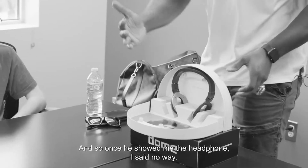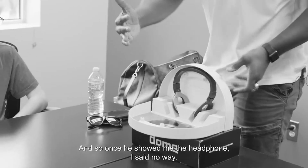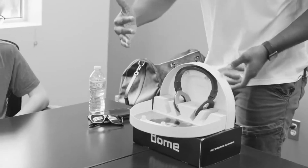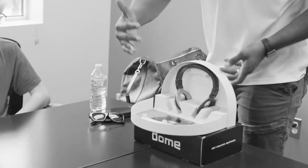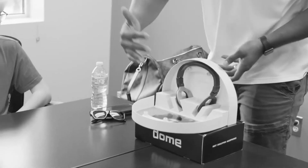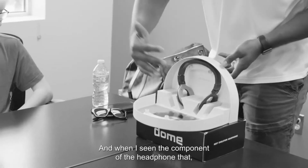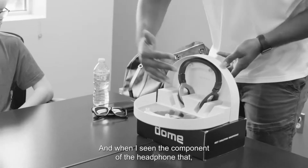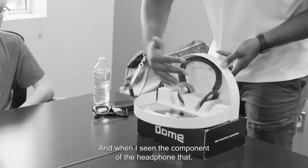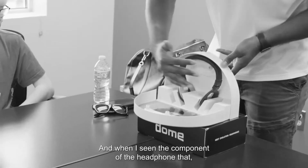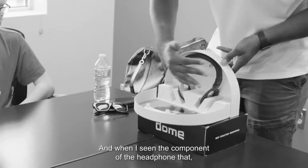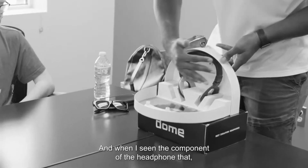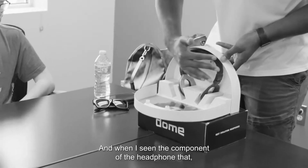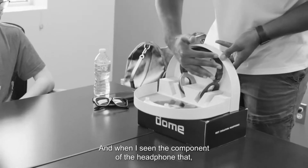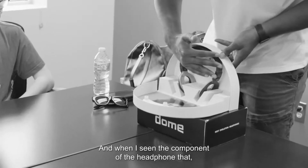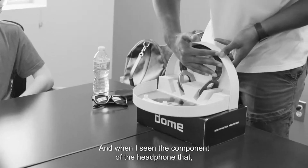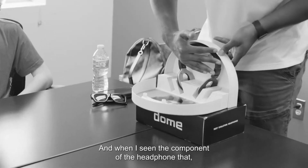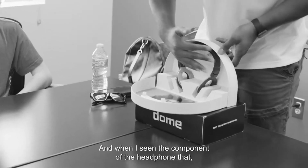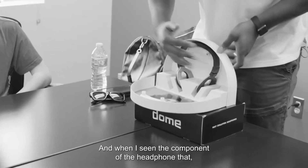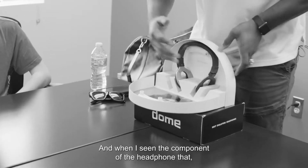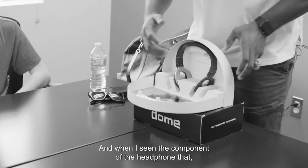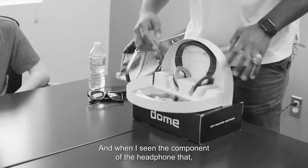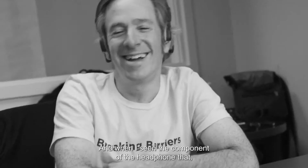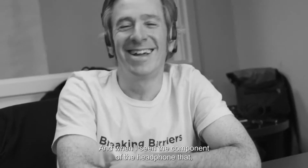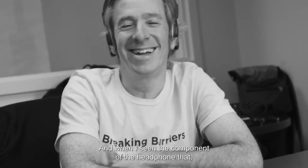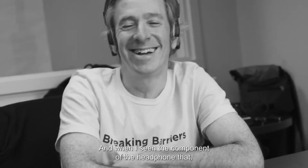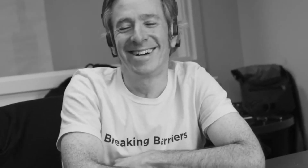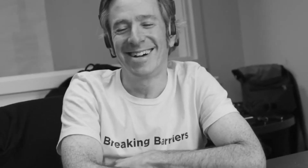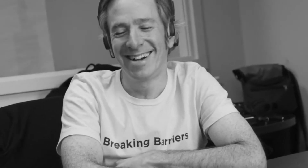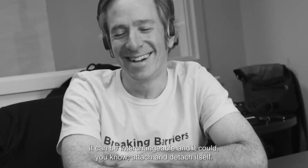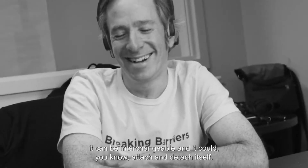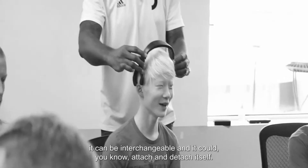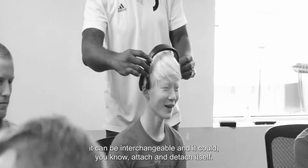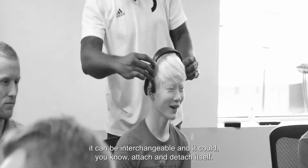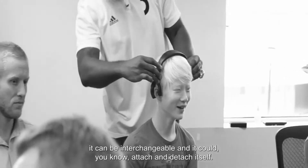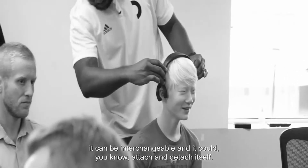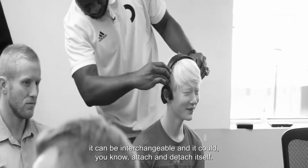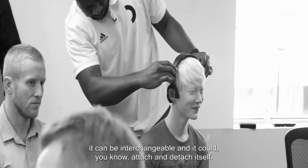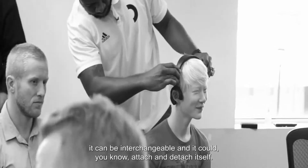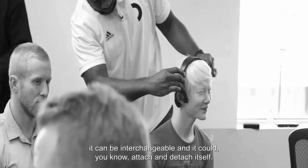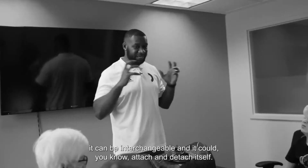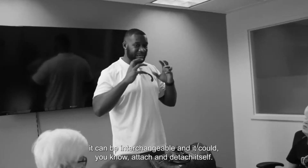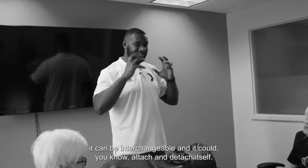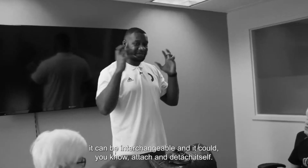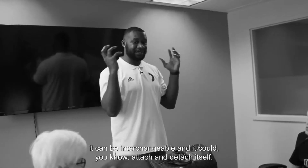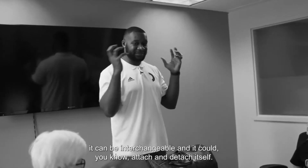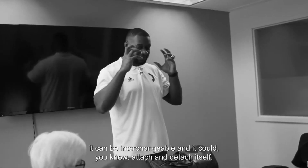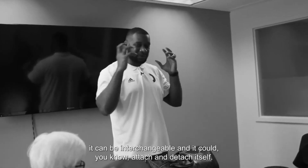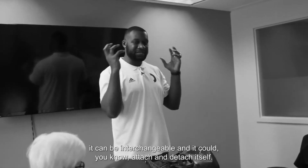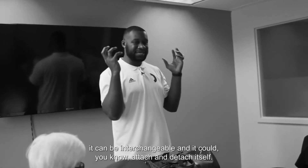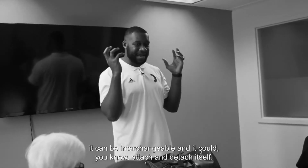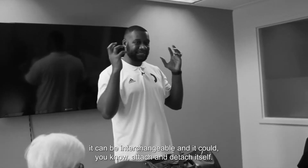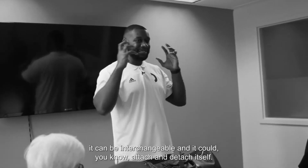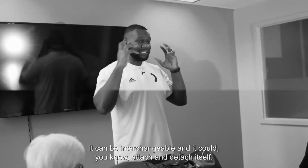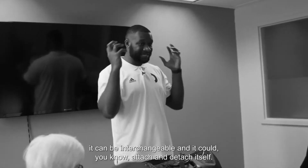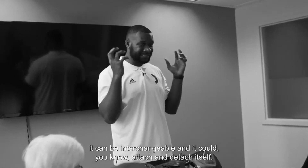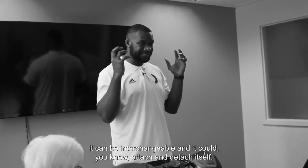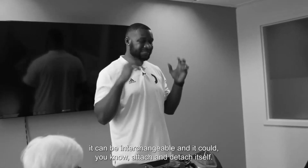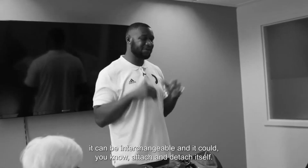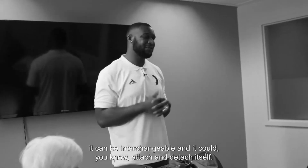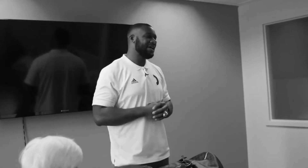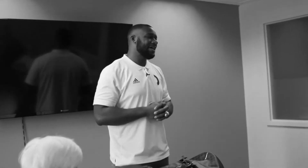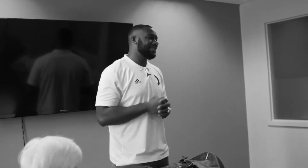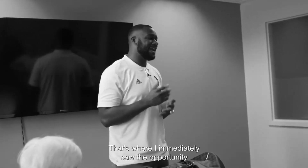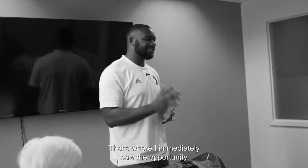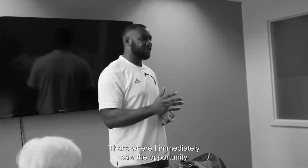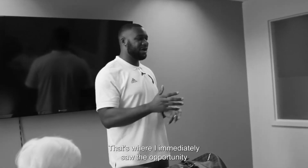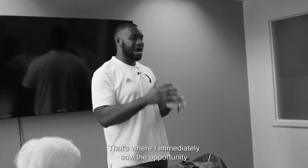no way. And when I seen the component of the headphone that it can be interchangeable and it could, you know, attach and detach